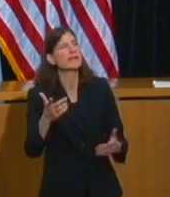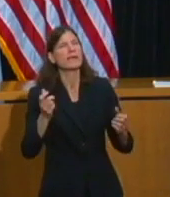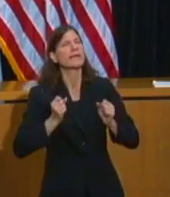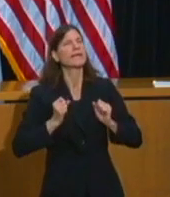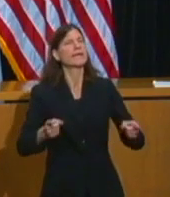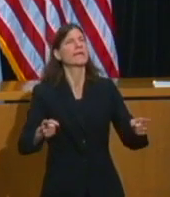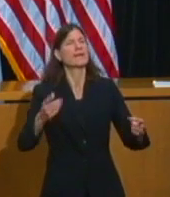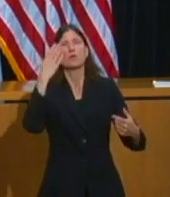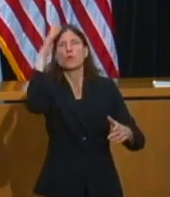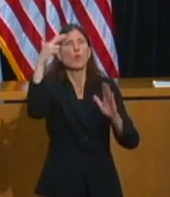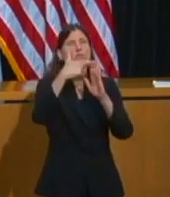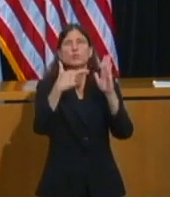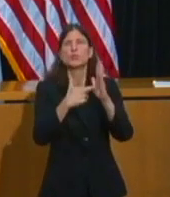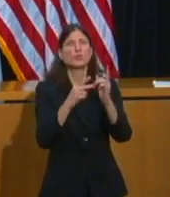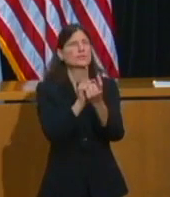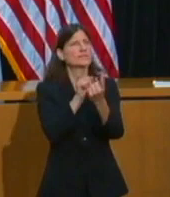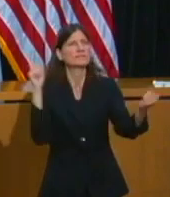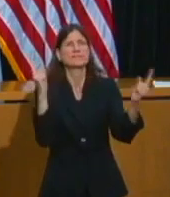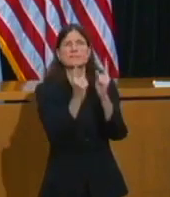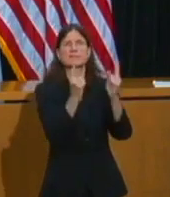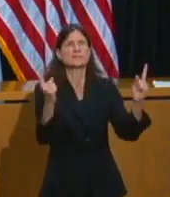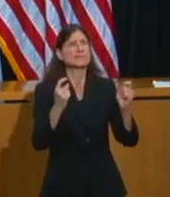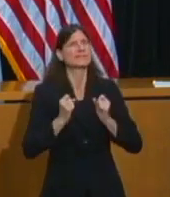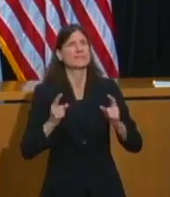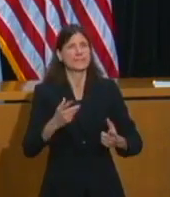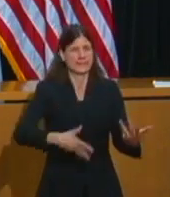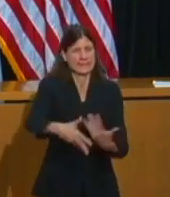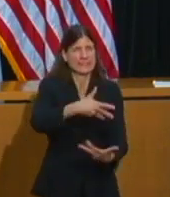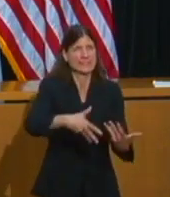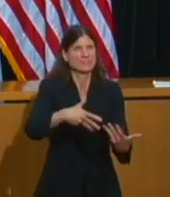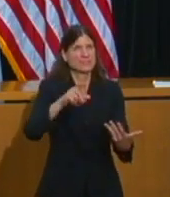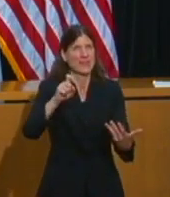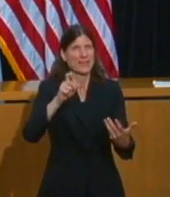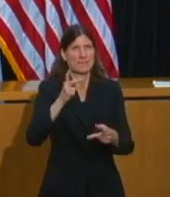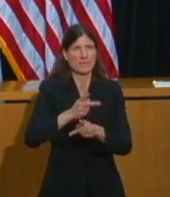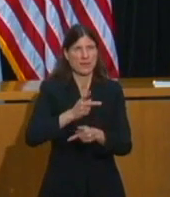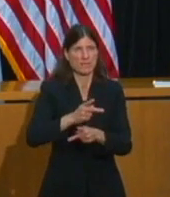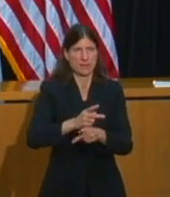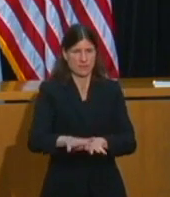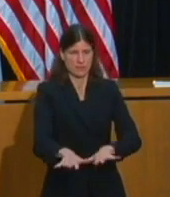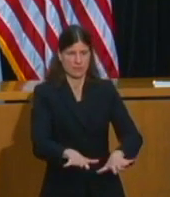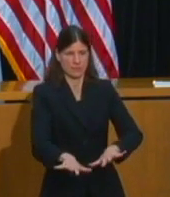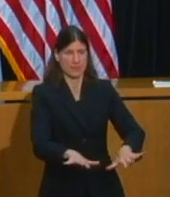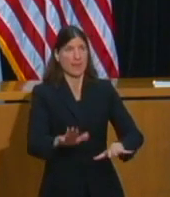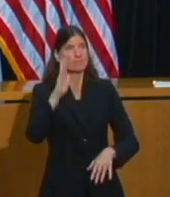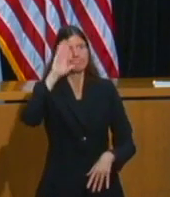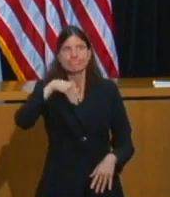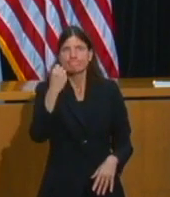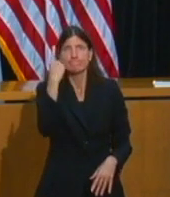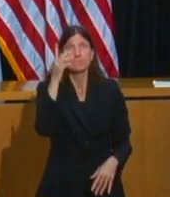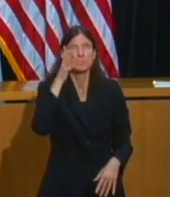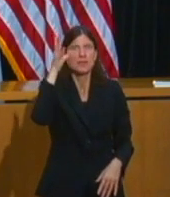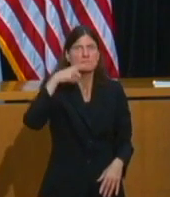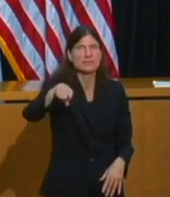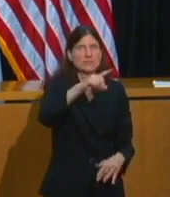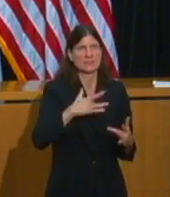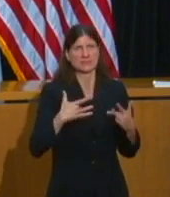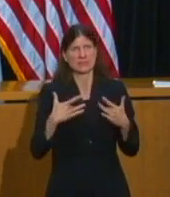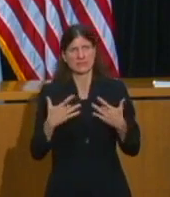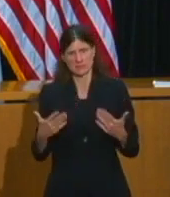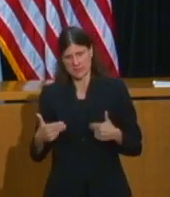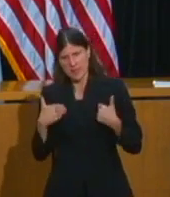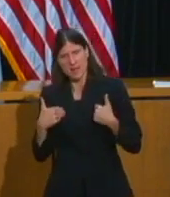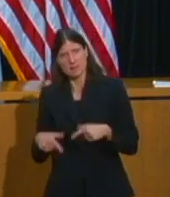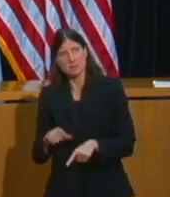know that there is a lot of anxiety in the field, and I assure you that our approach is meant to be supportive, not punitive. We